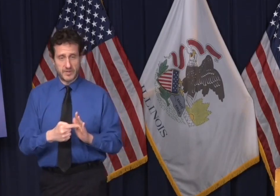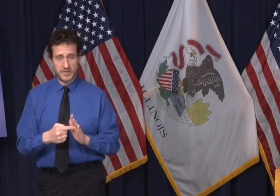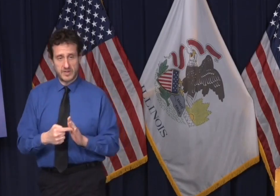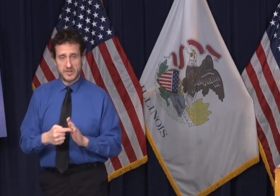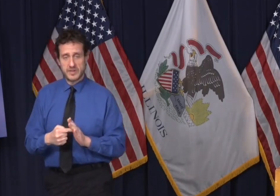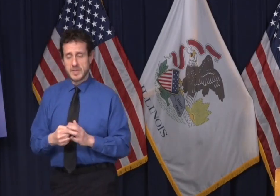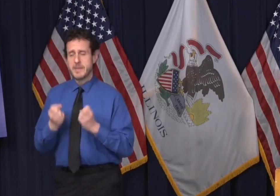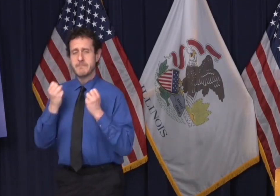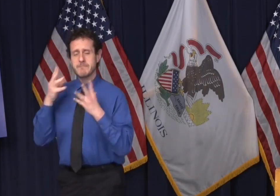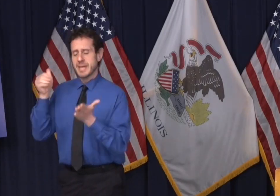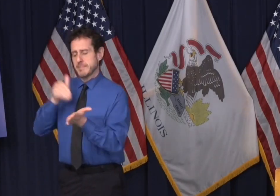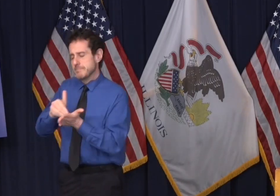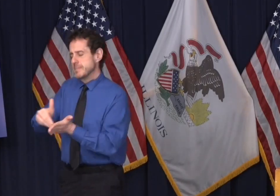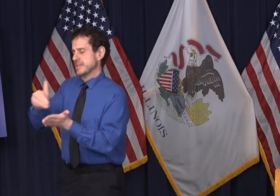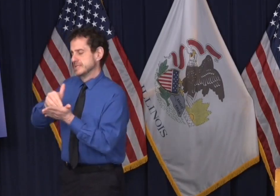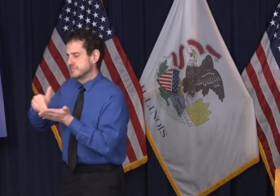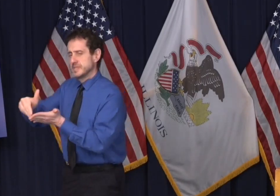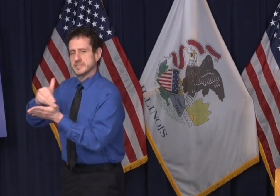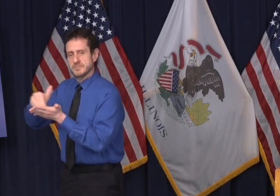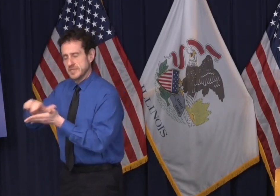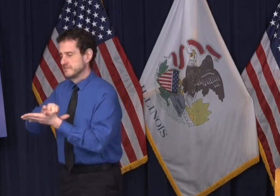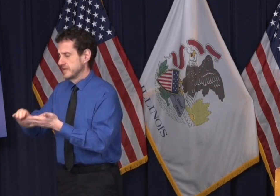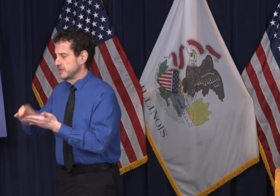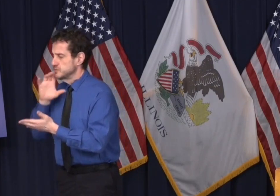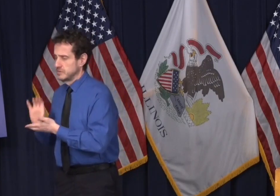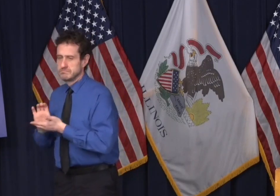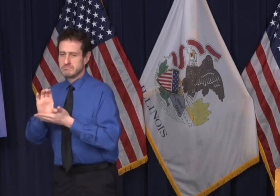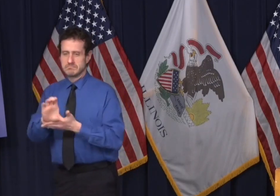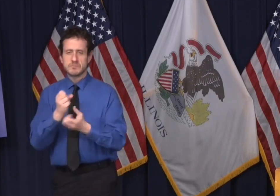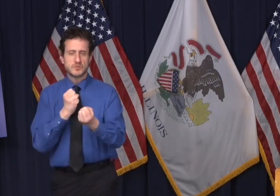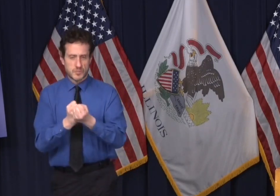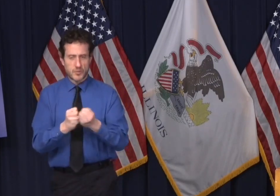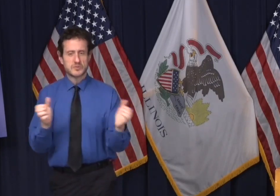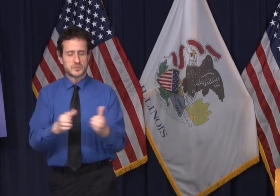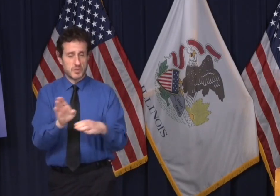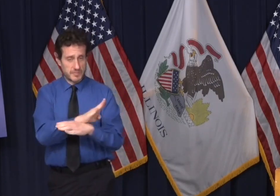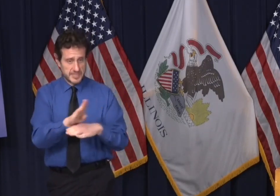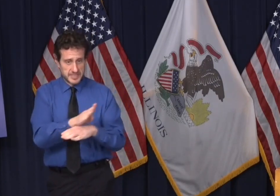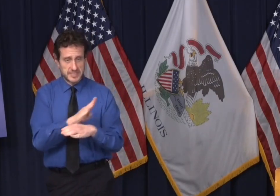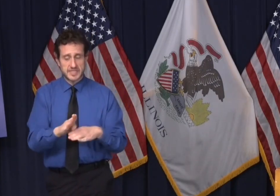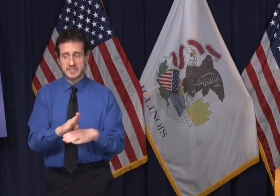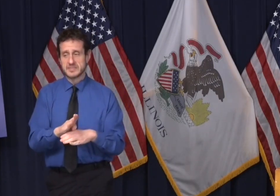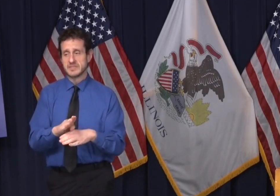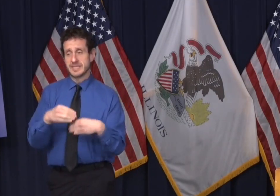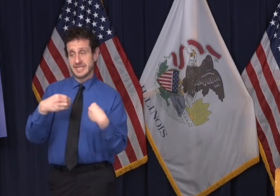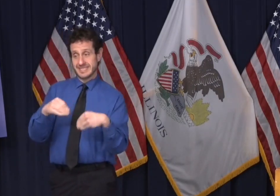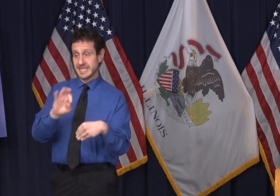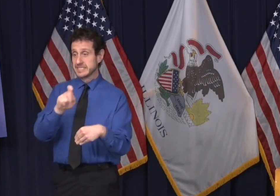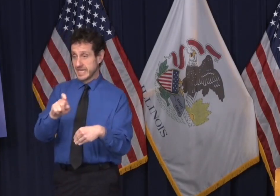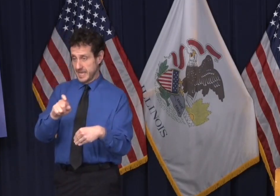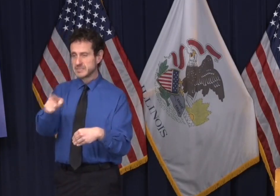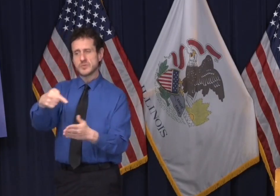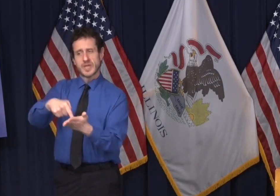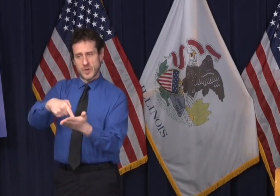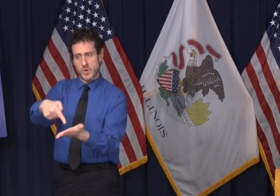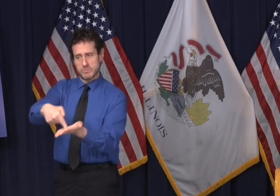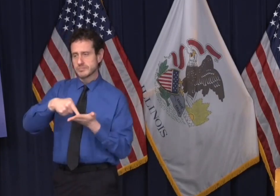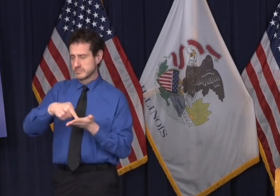millions of dollars to support our small businesses and offering sales tax payment delays where we